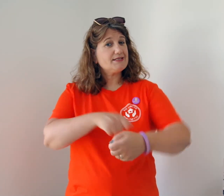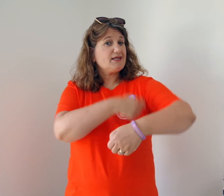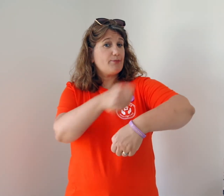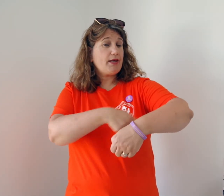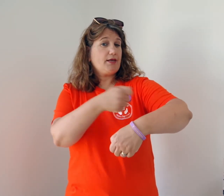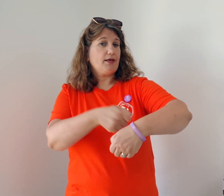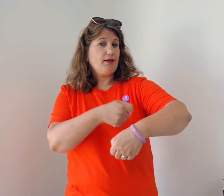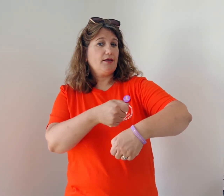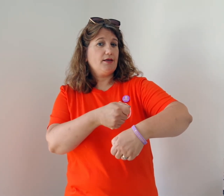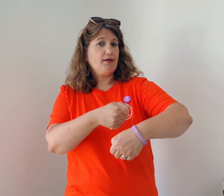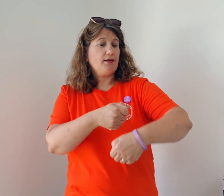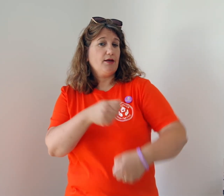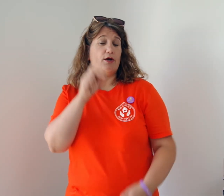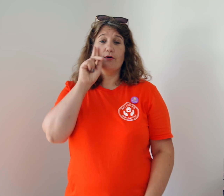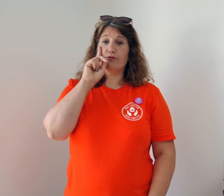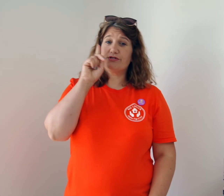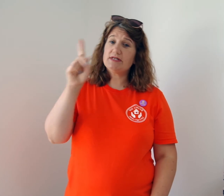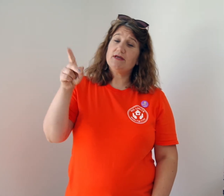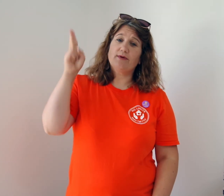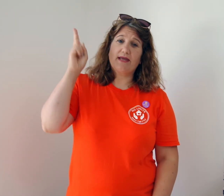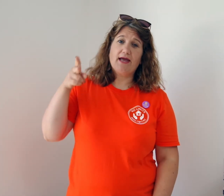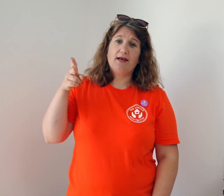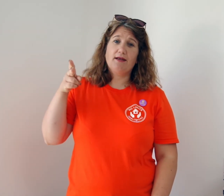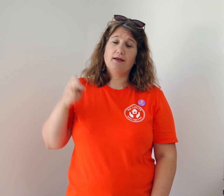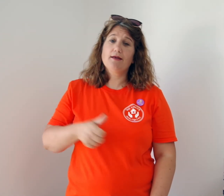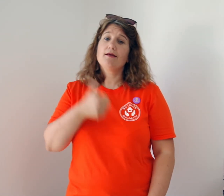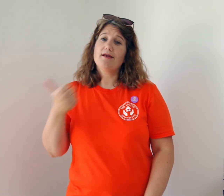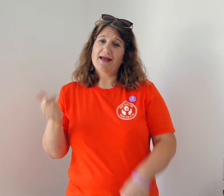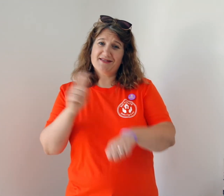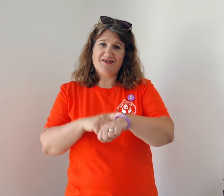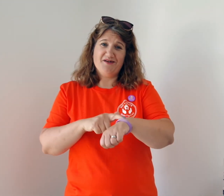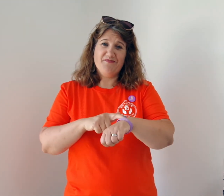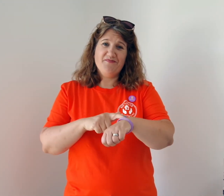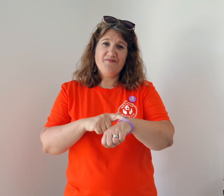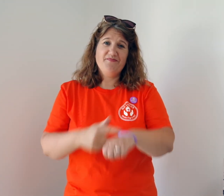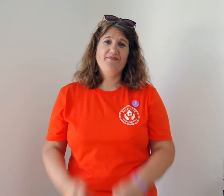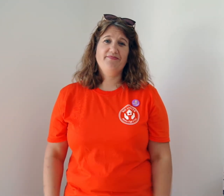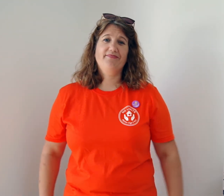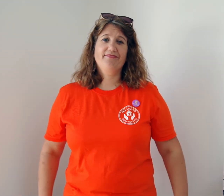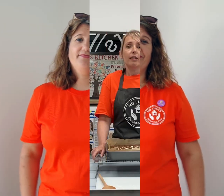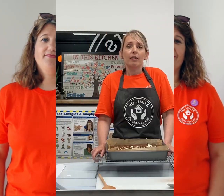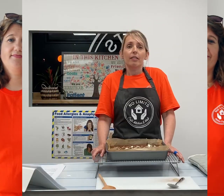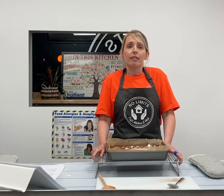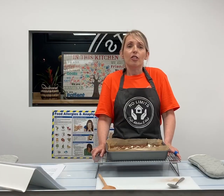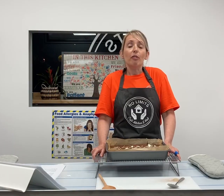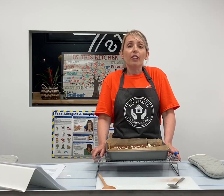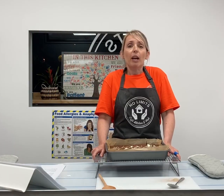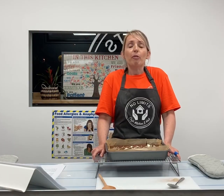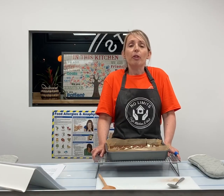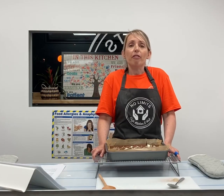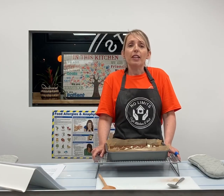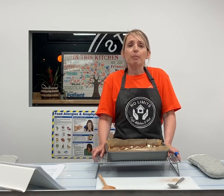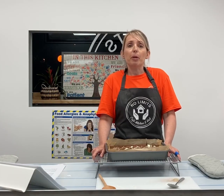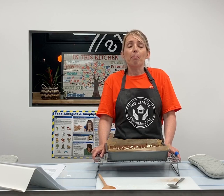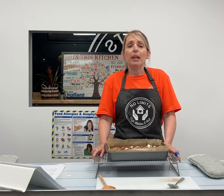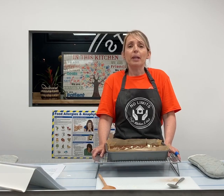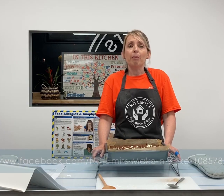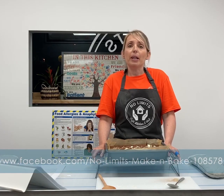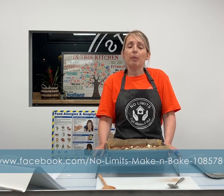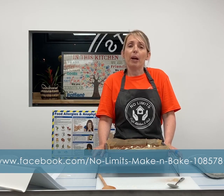Fantastic baking. We'll see you again next time. Don't forget, we've got our Facebook Make and Bake